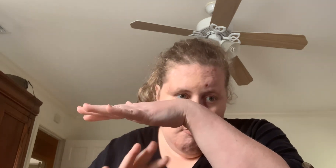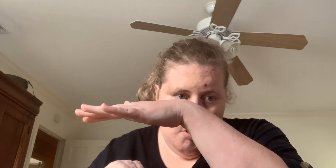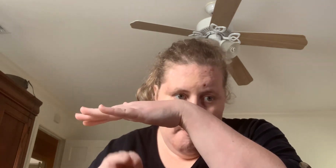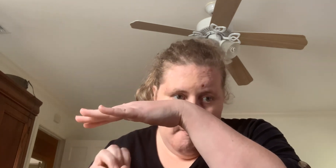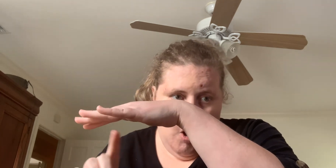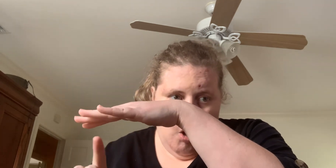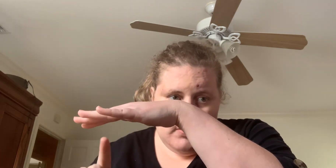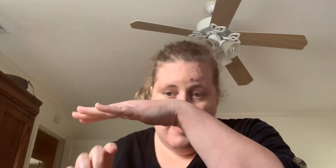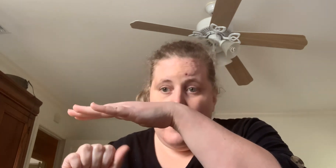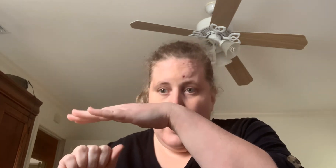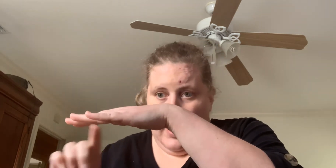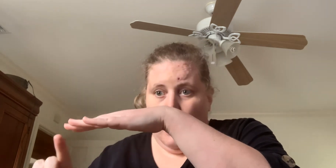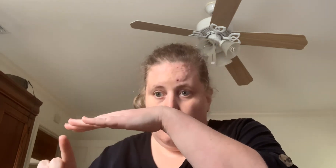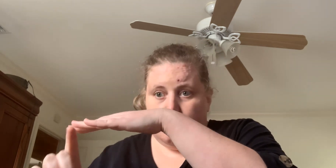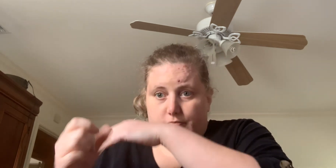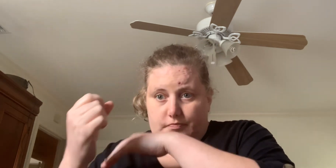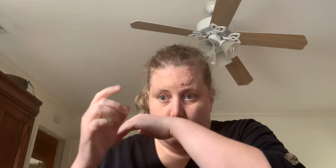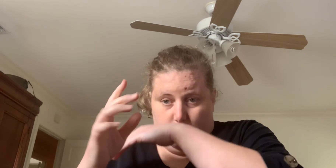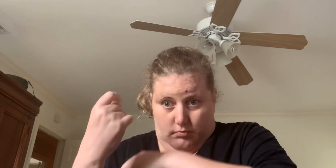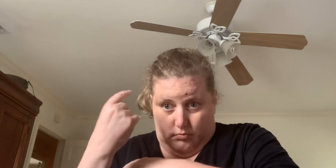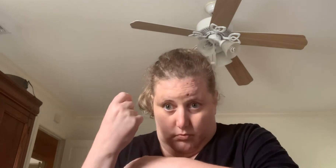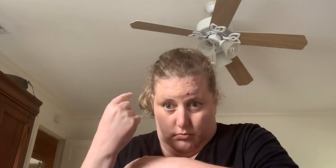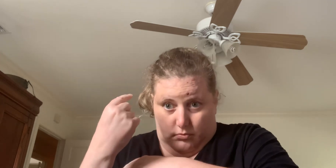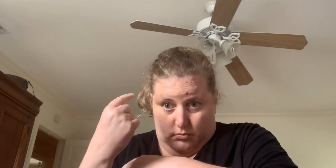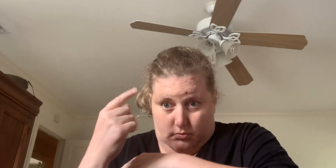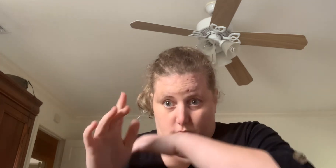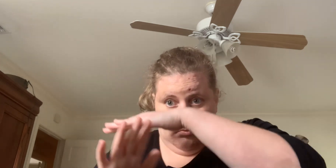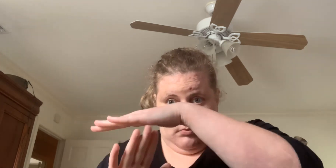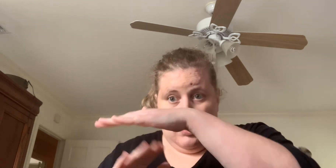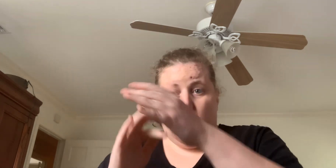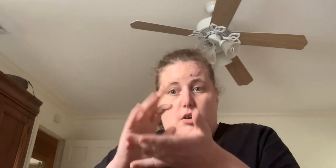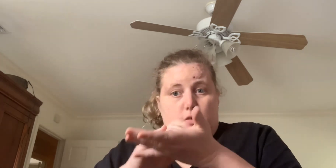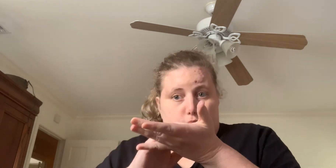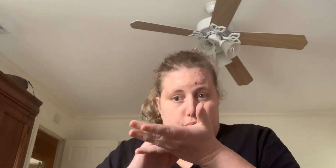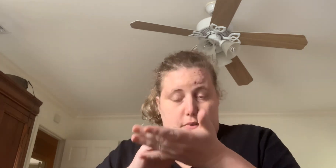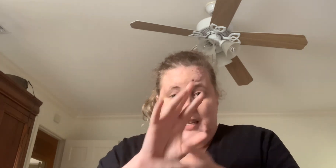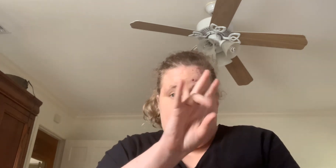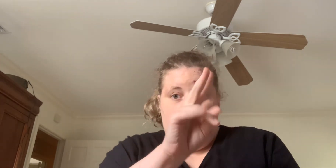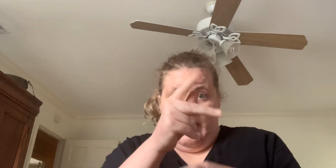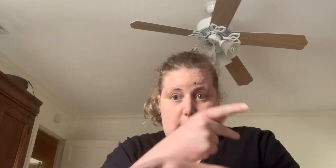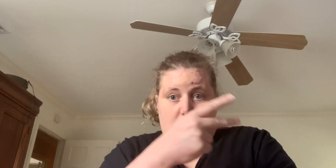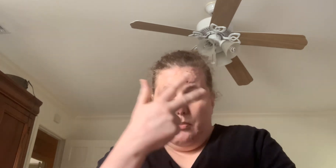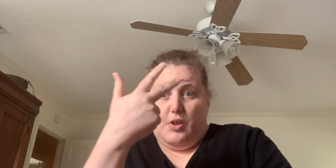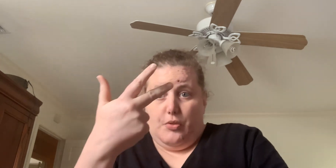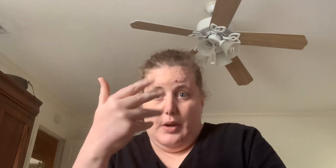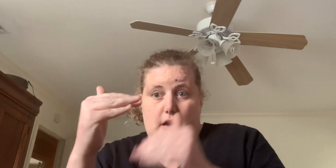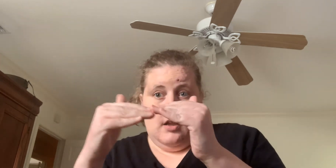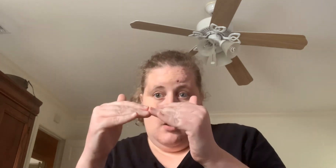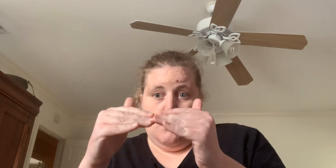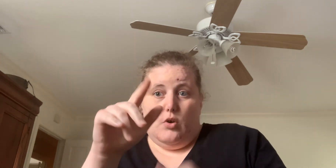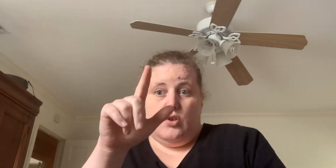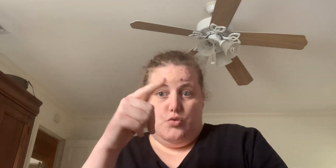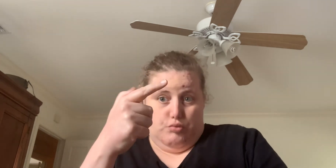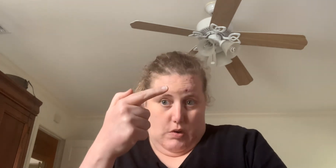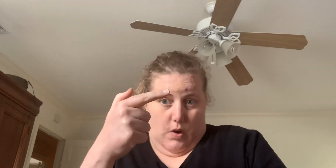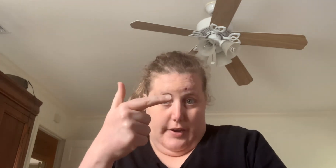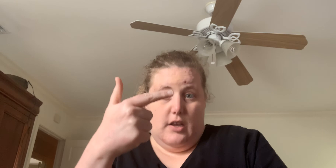And once again, we're simply going to do our calculation. So 7 times 3 is 21. 21 times divided by